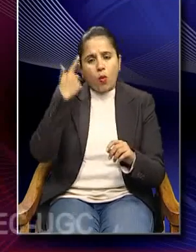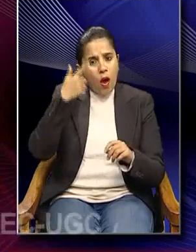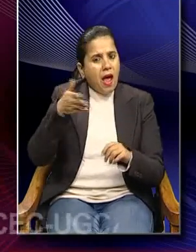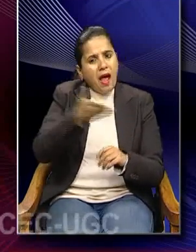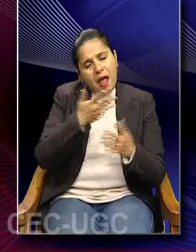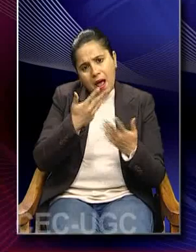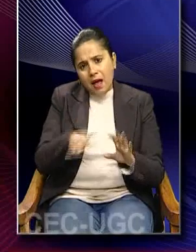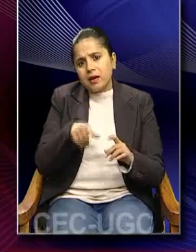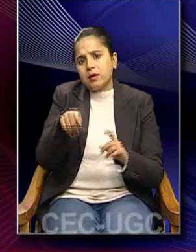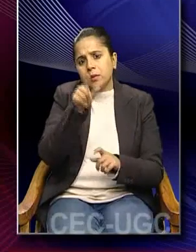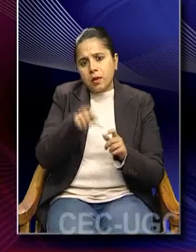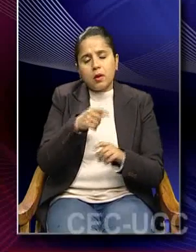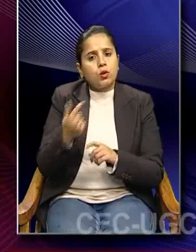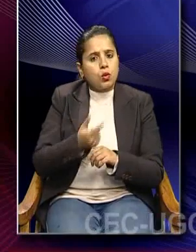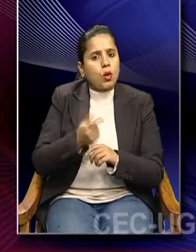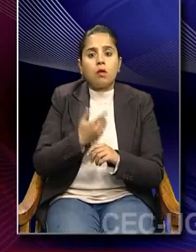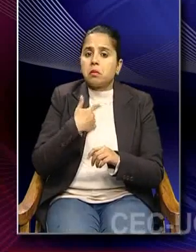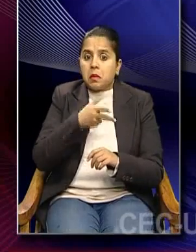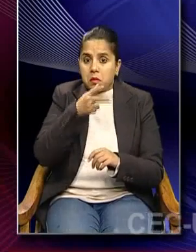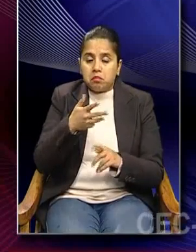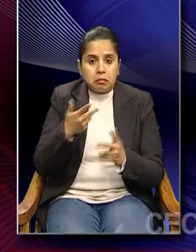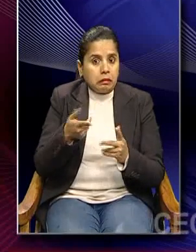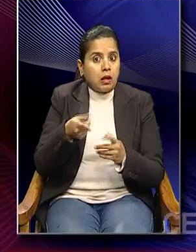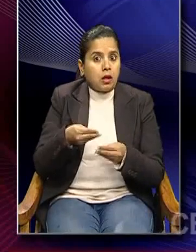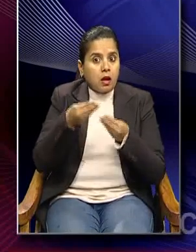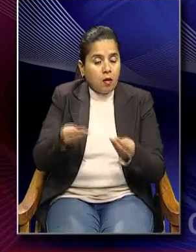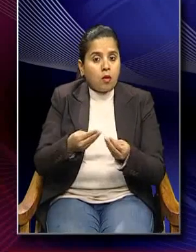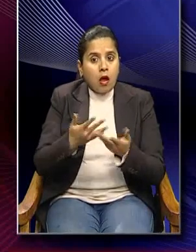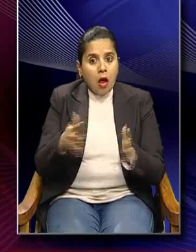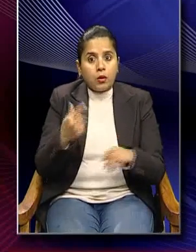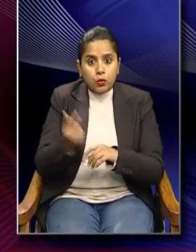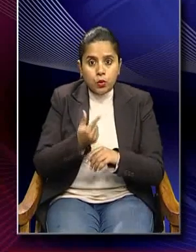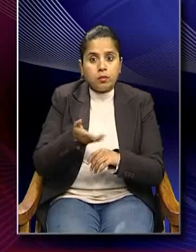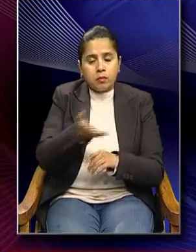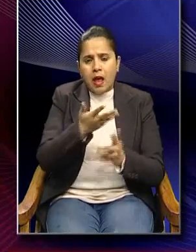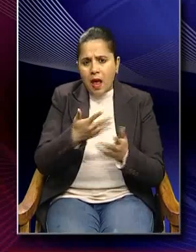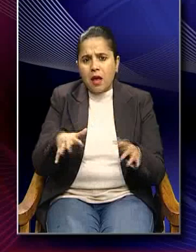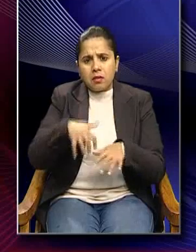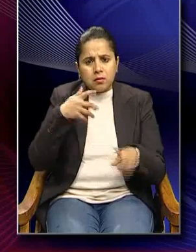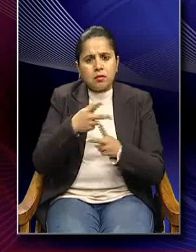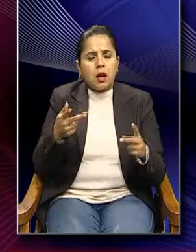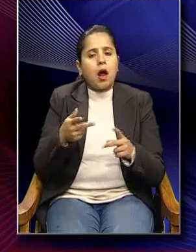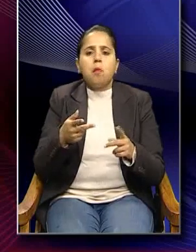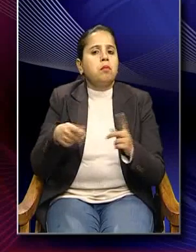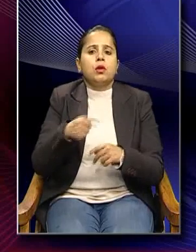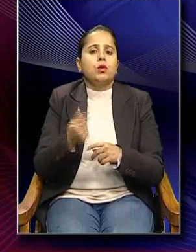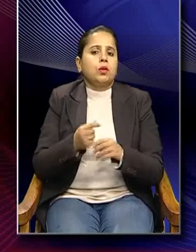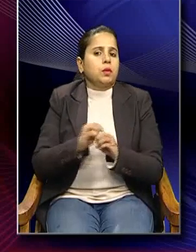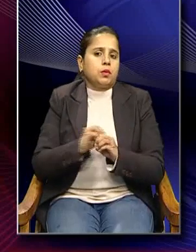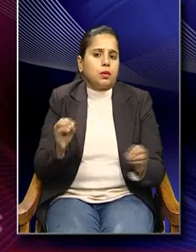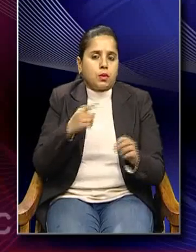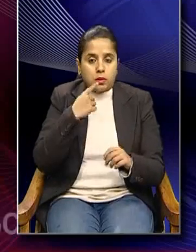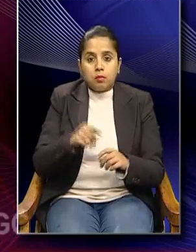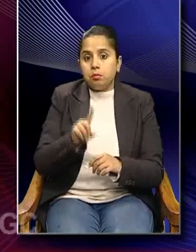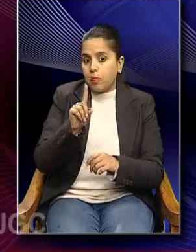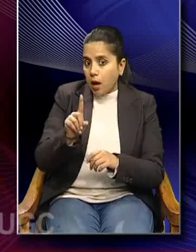of the creature. We can't say that it will give any usefulness to any species around the planet.